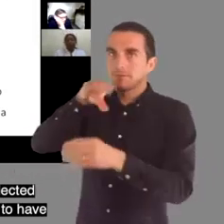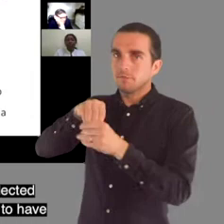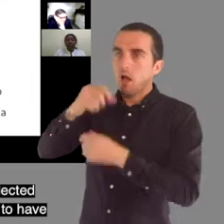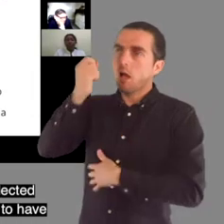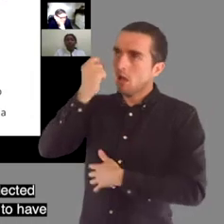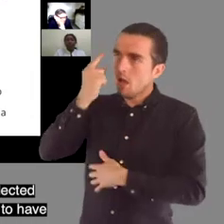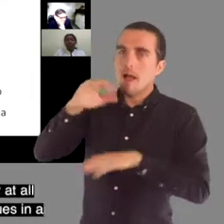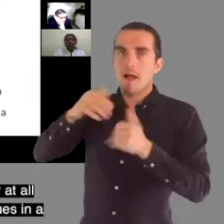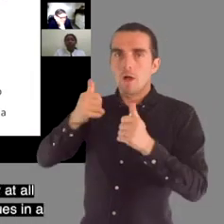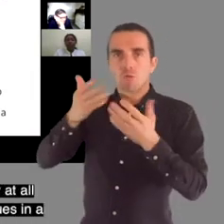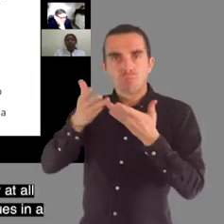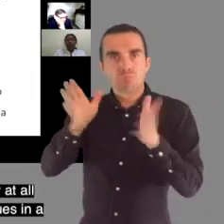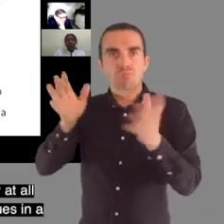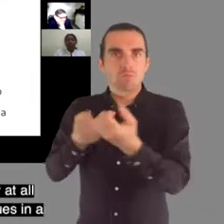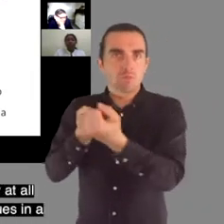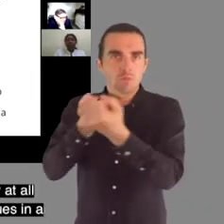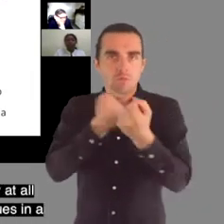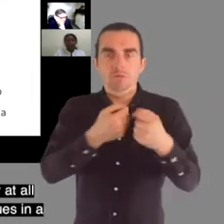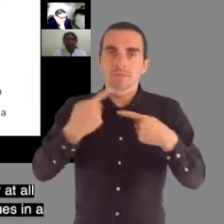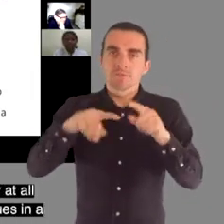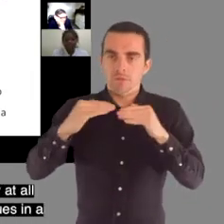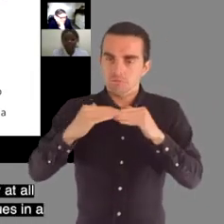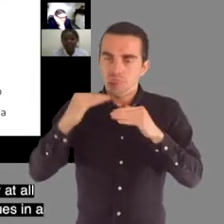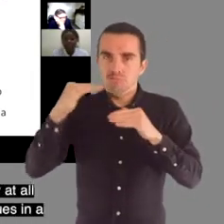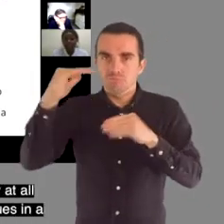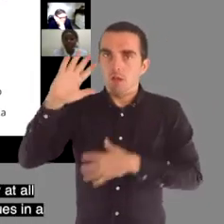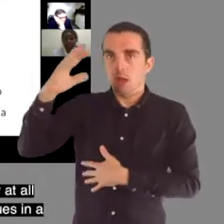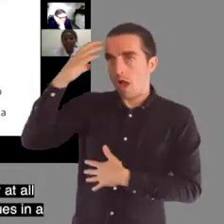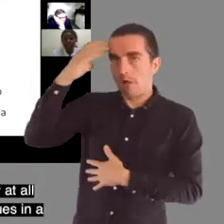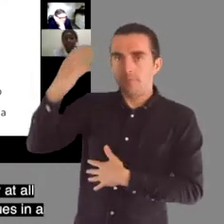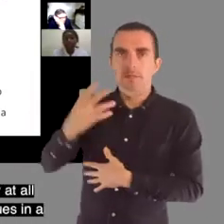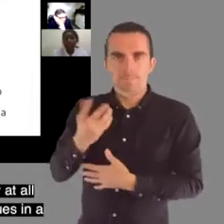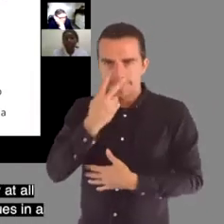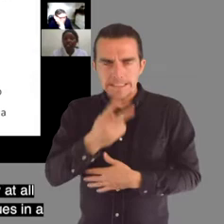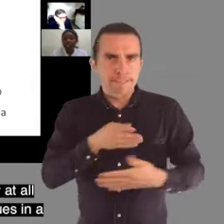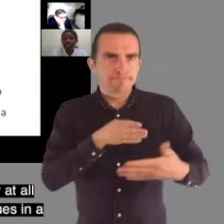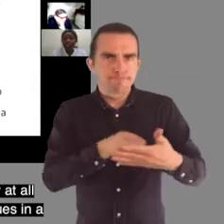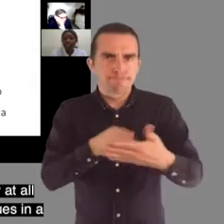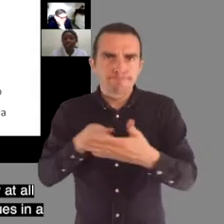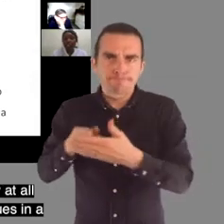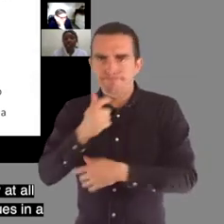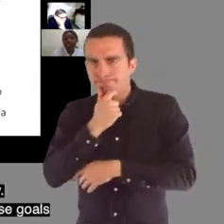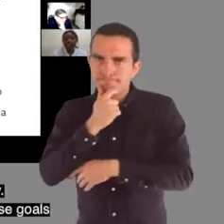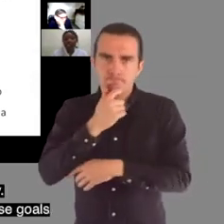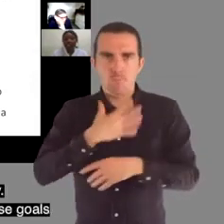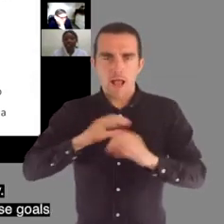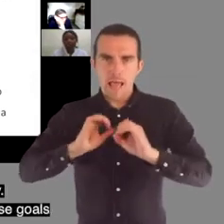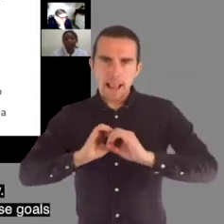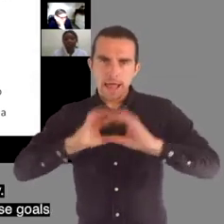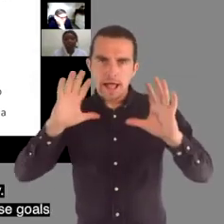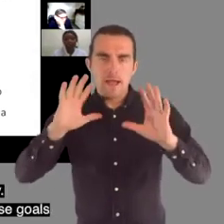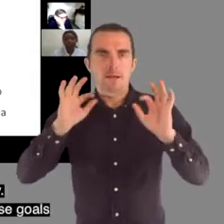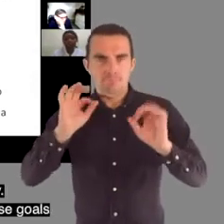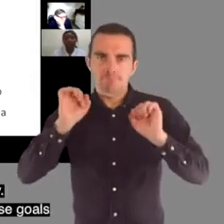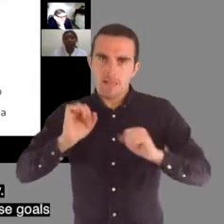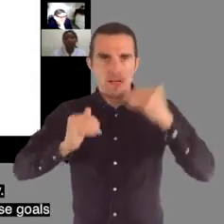representatives who are trained to have an understanding of advocacy at all levels and representing our issues in a clear and achievable